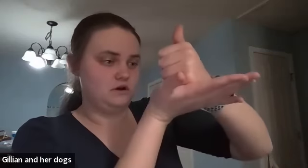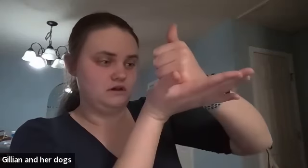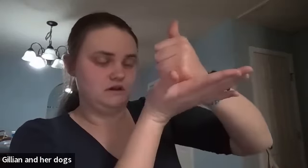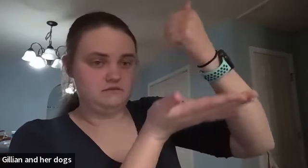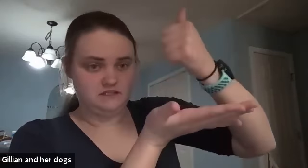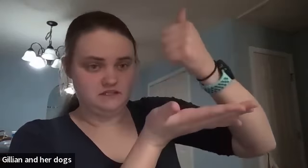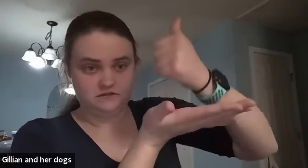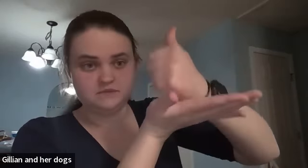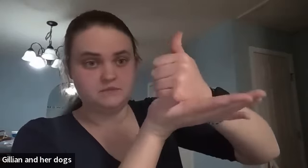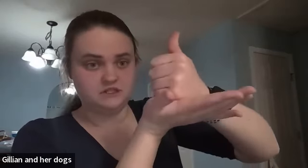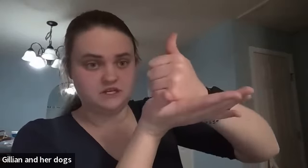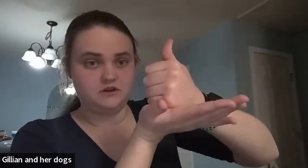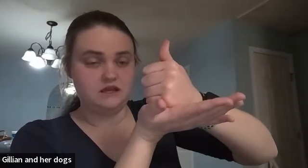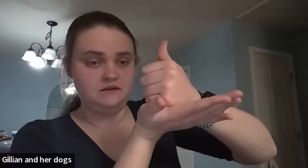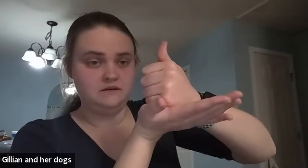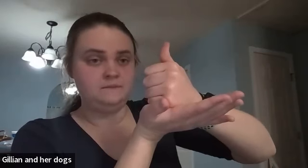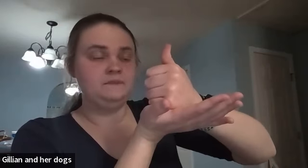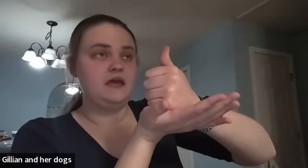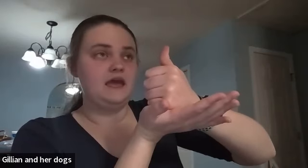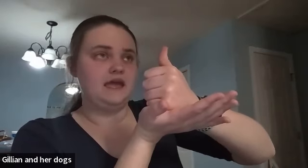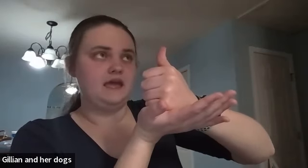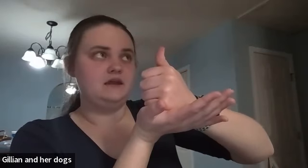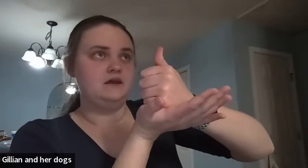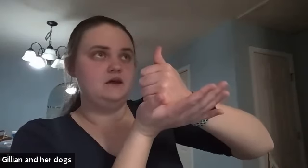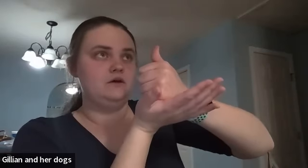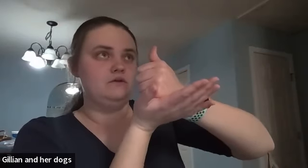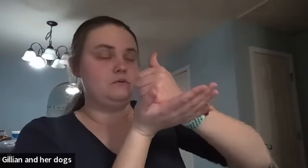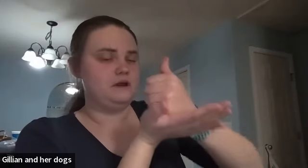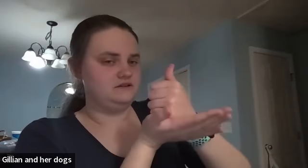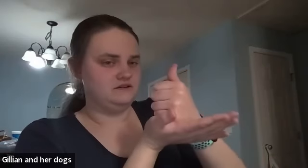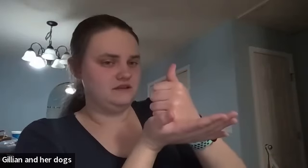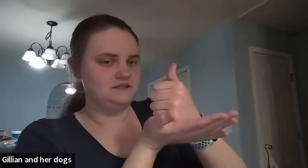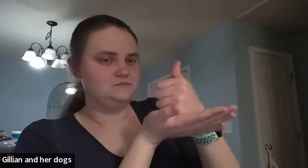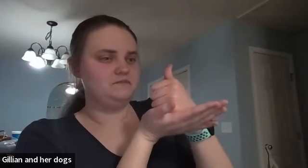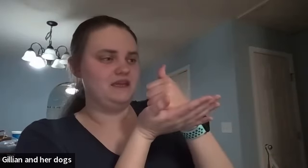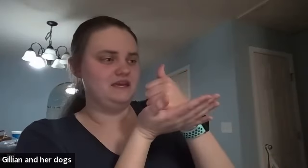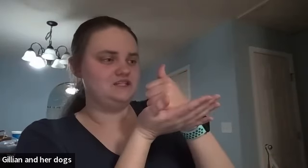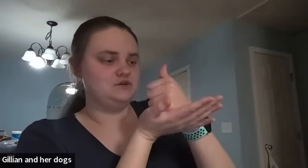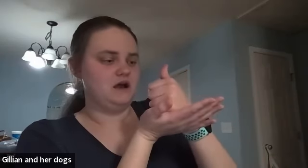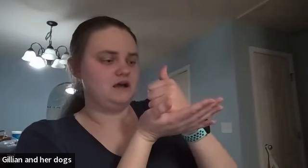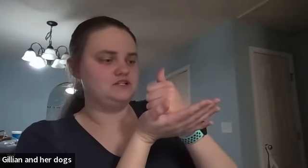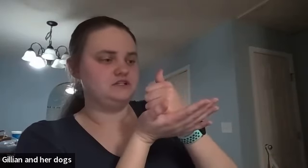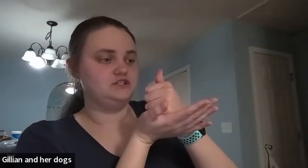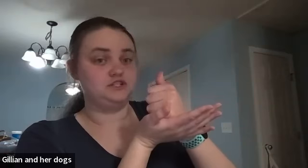on, it's like a thumbs up on top of your hand. And the way you do this is you will actually, to show